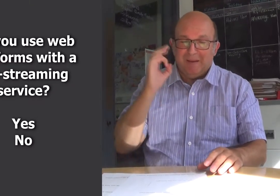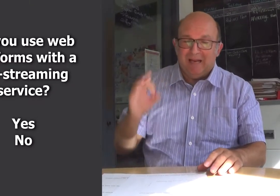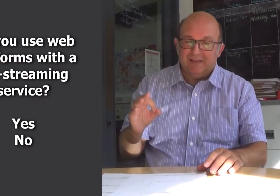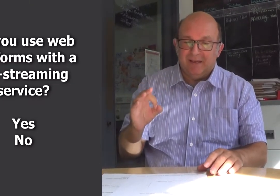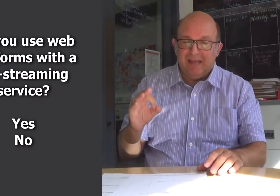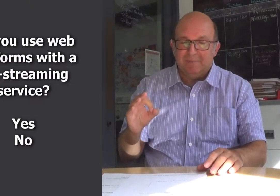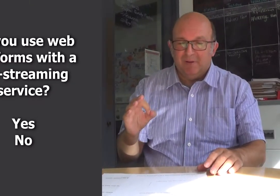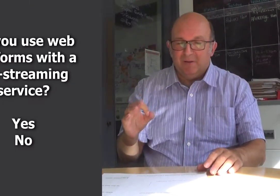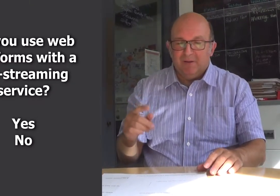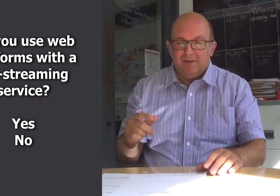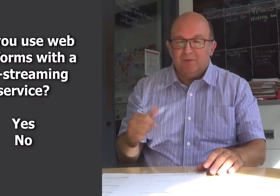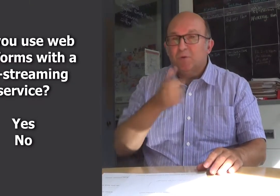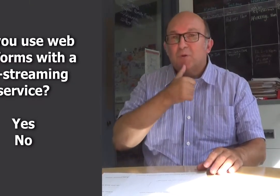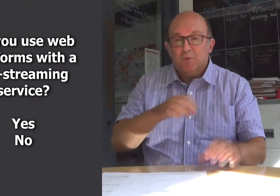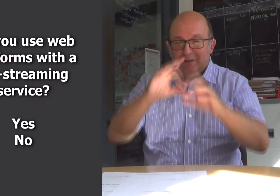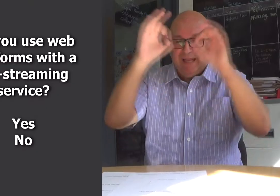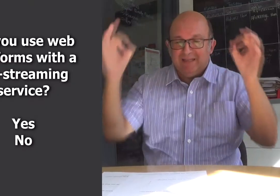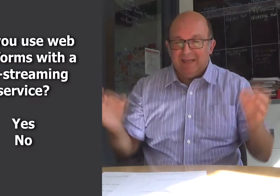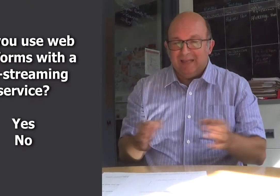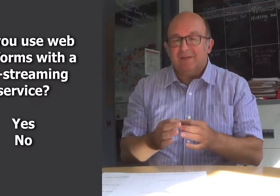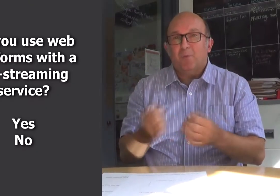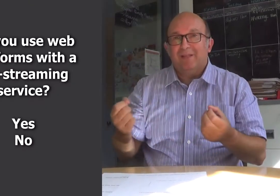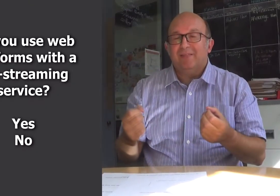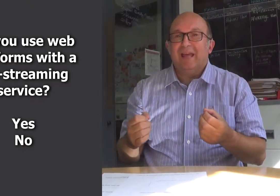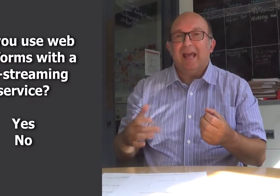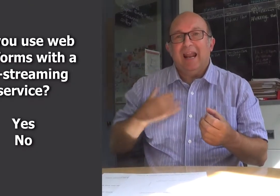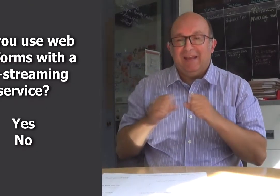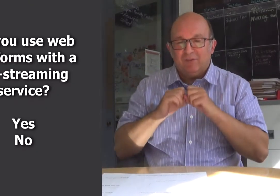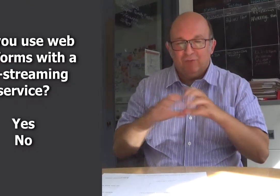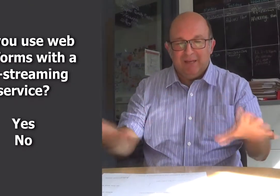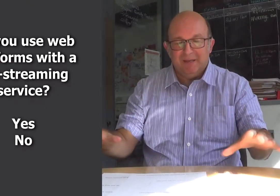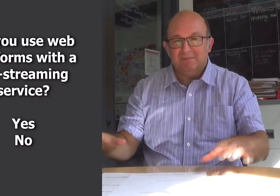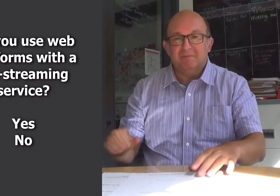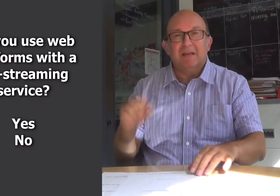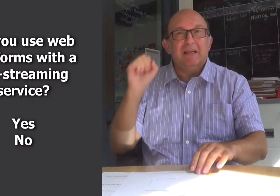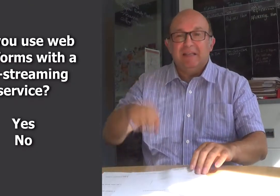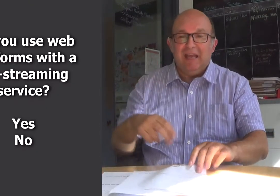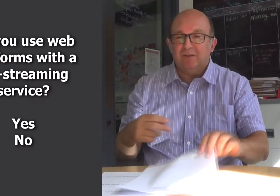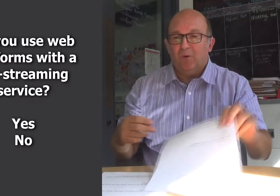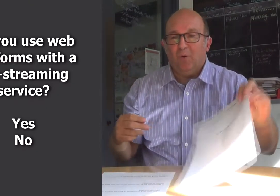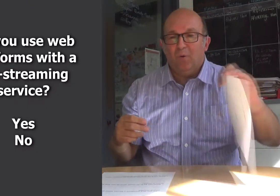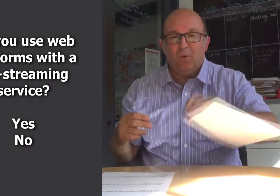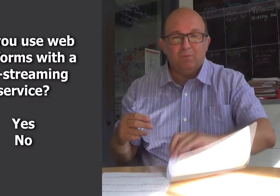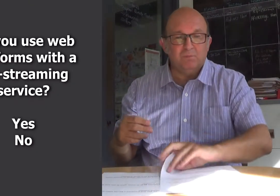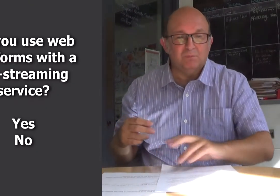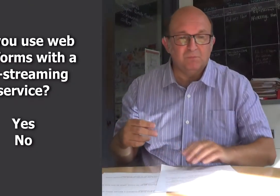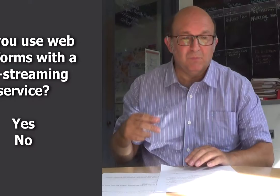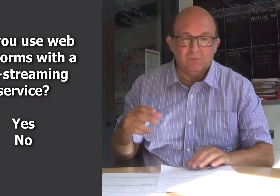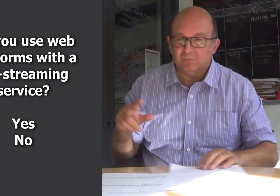I ought to be asking them, do you use internet with the live streaming? Yes